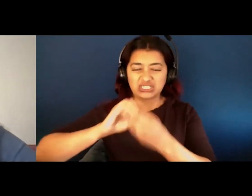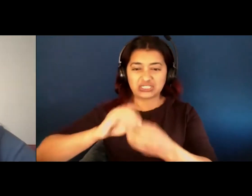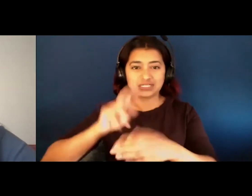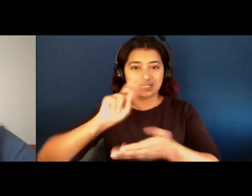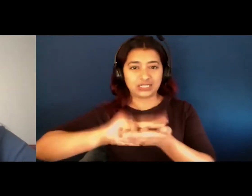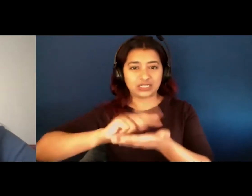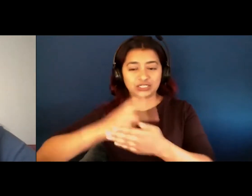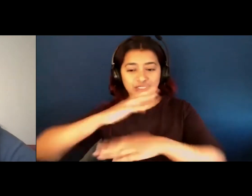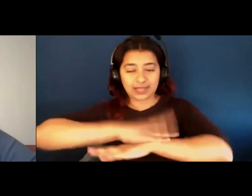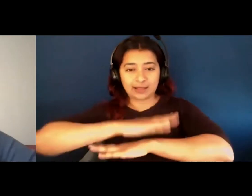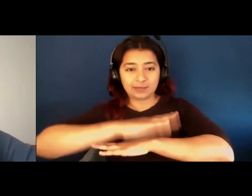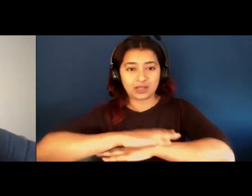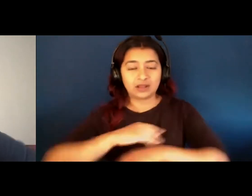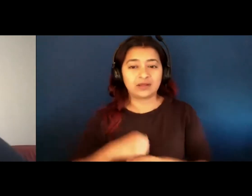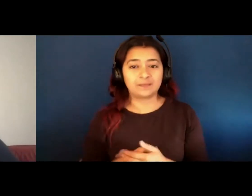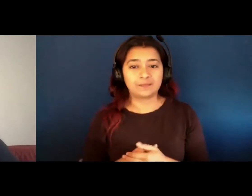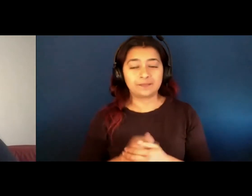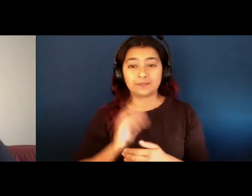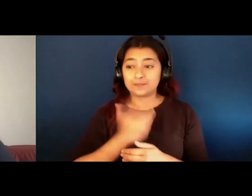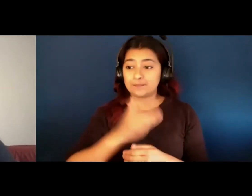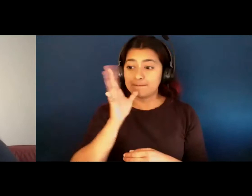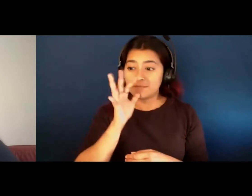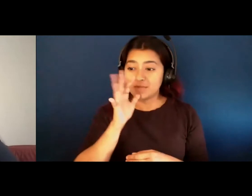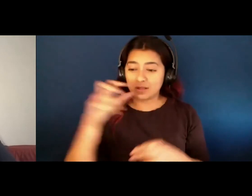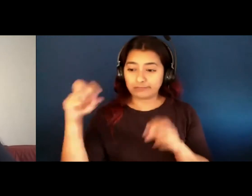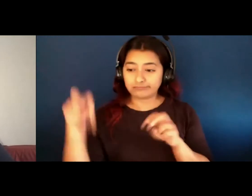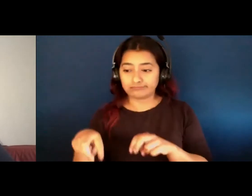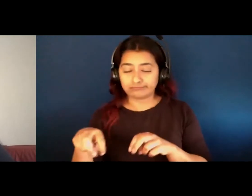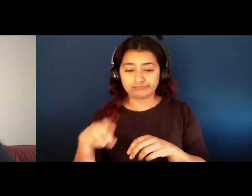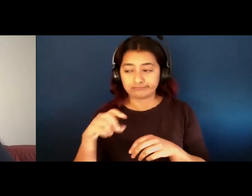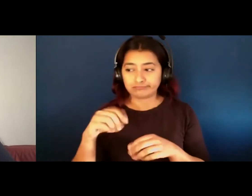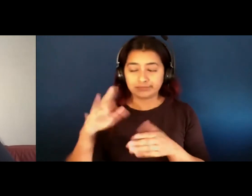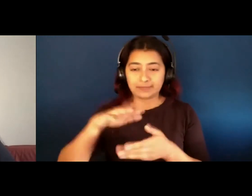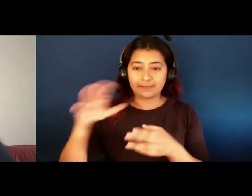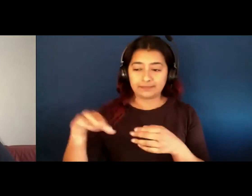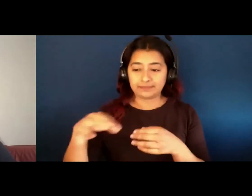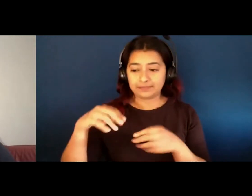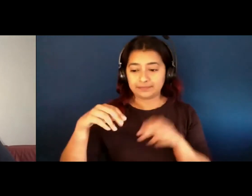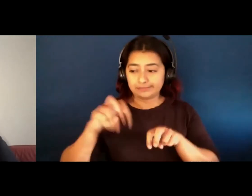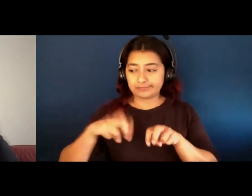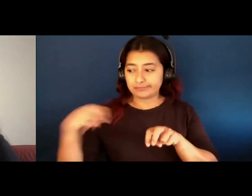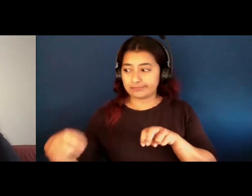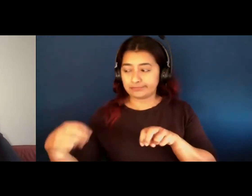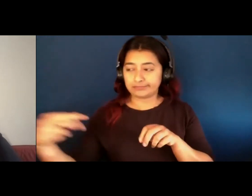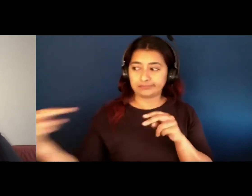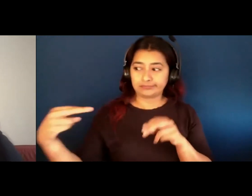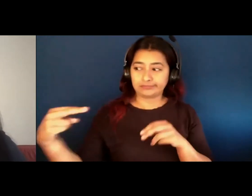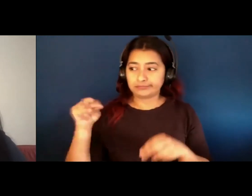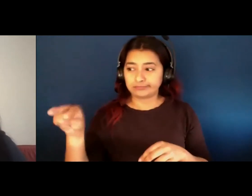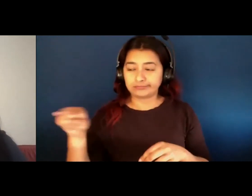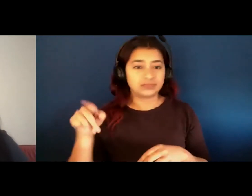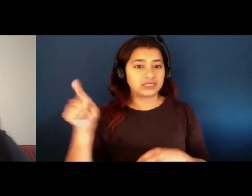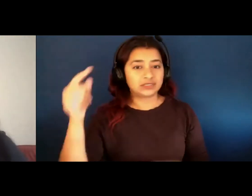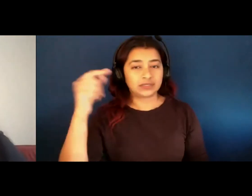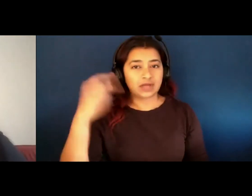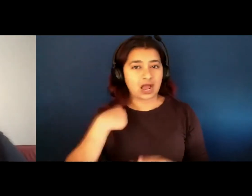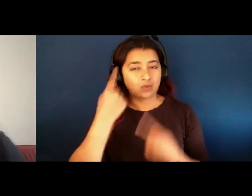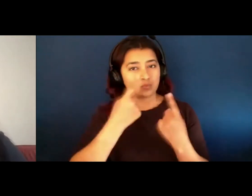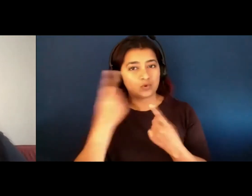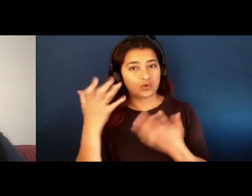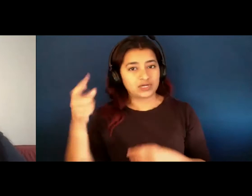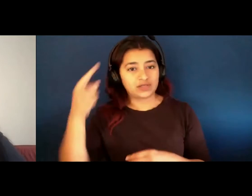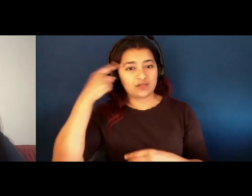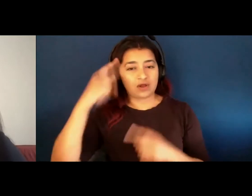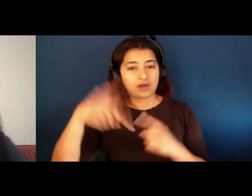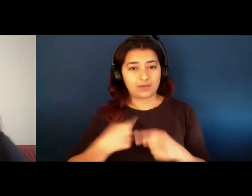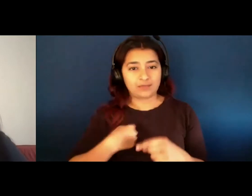Our mothers sat silently between us. I wondered what she thought of me when she saw that